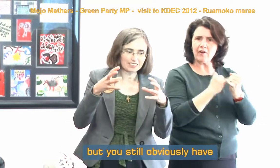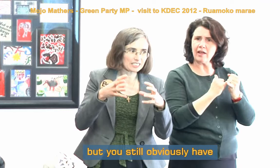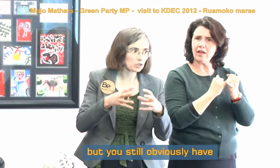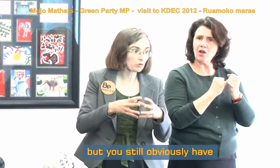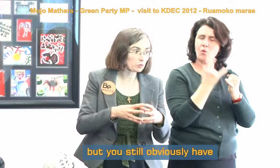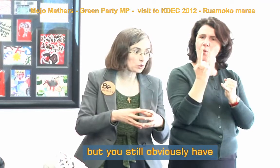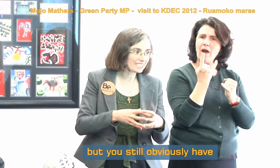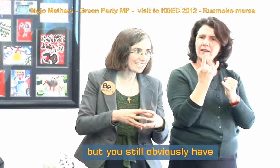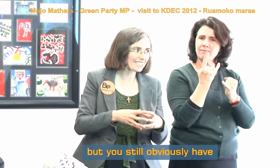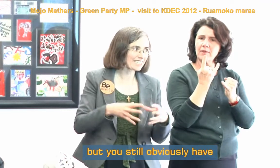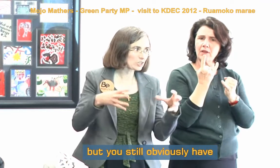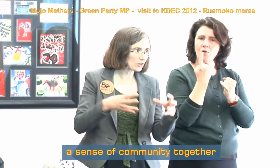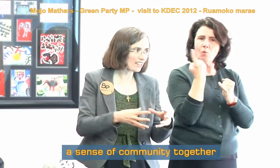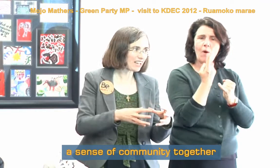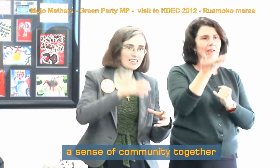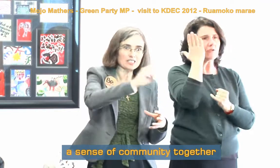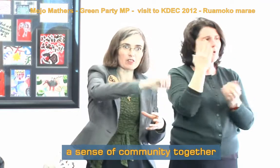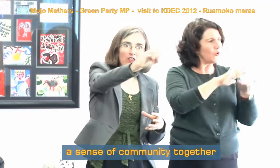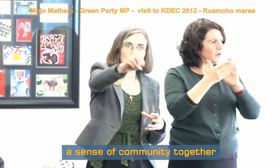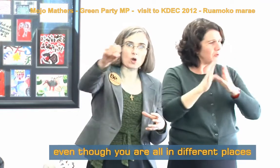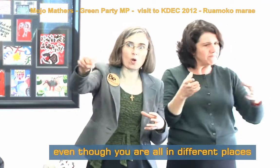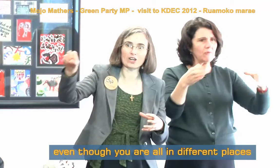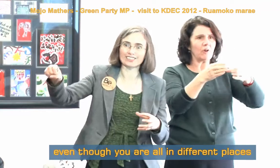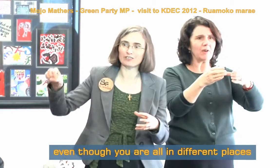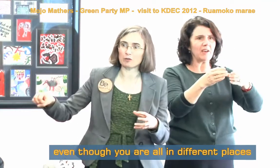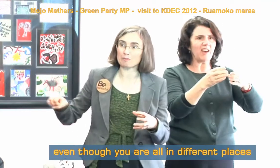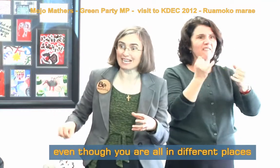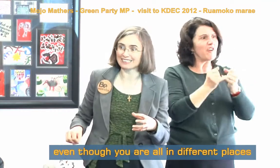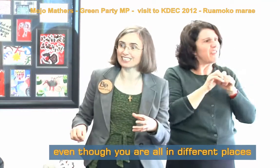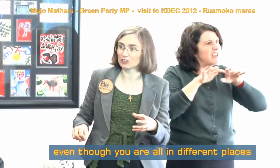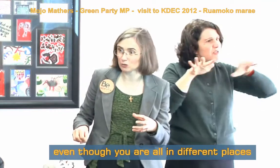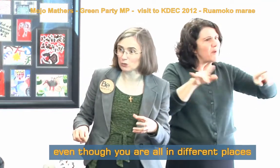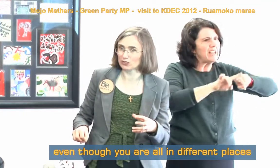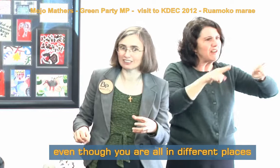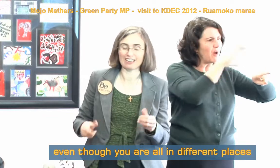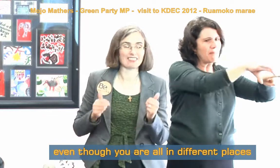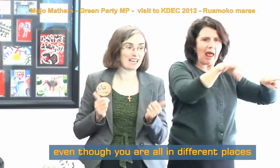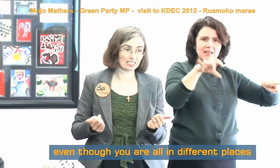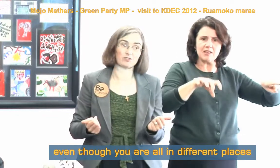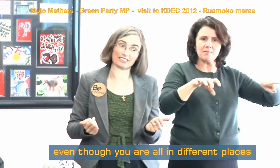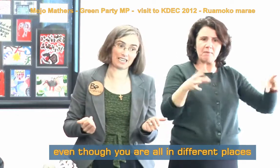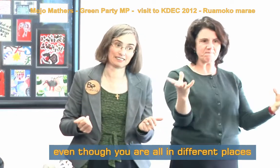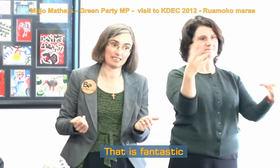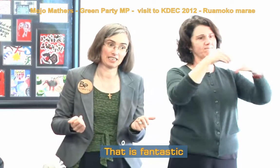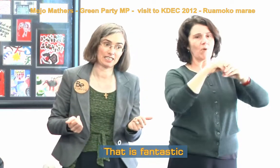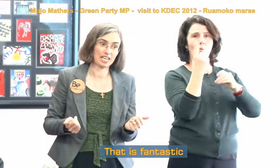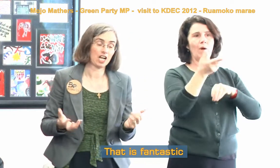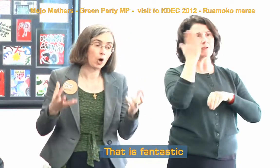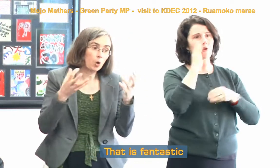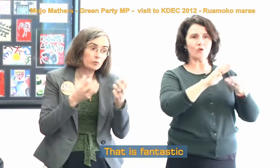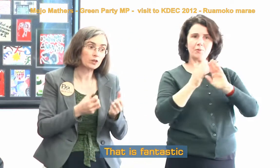have a sense of community. Together, you can tell you're all in different places in schools, and that is fantastic.